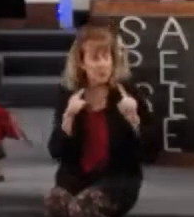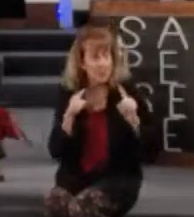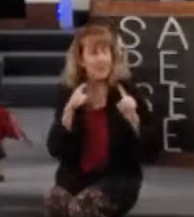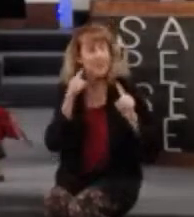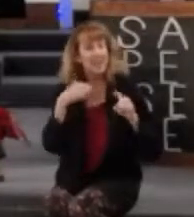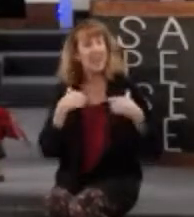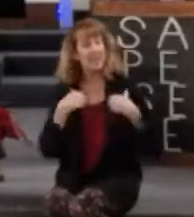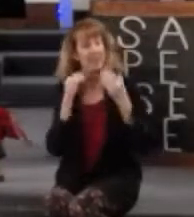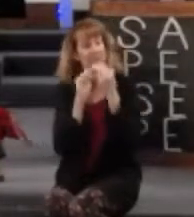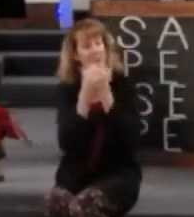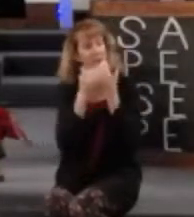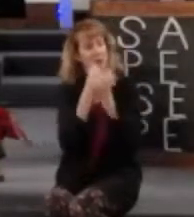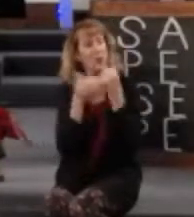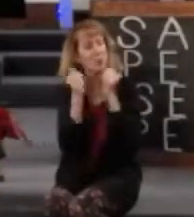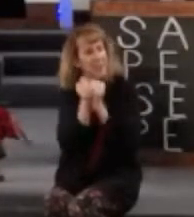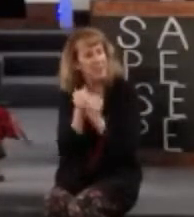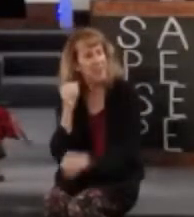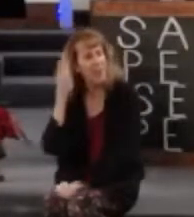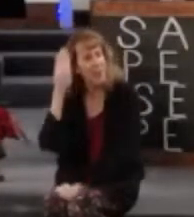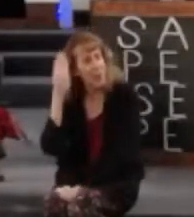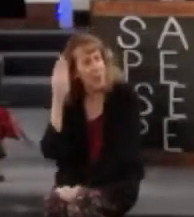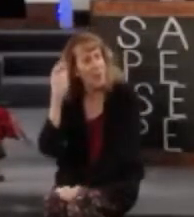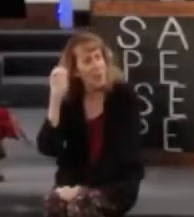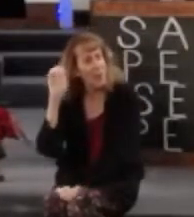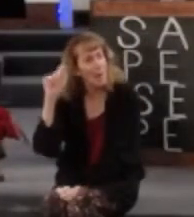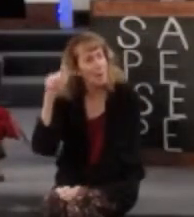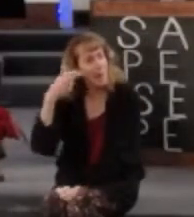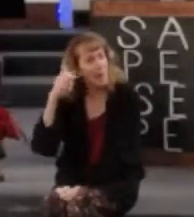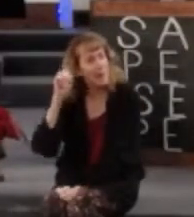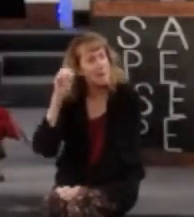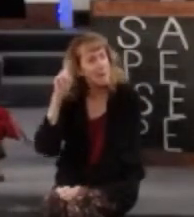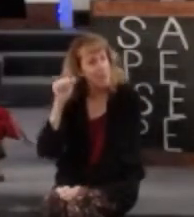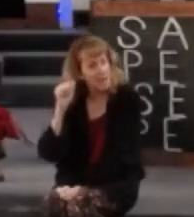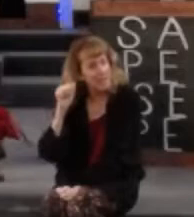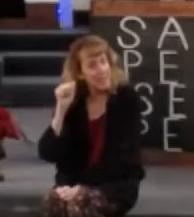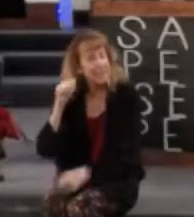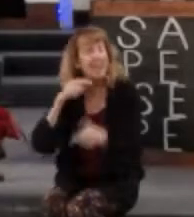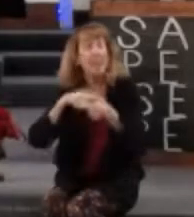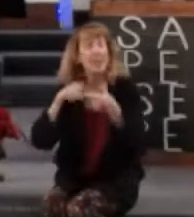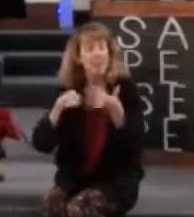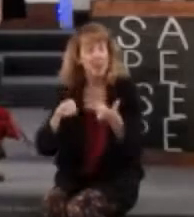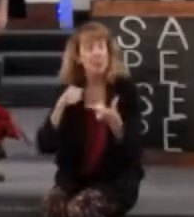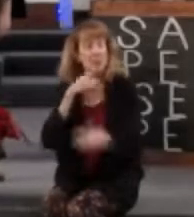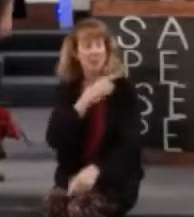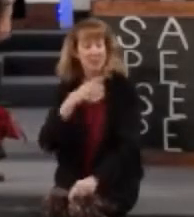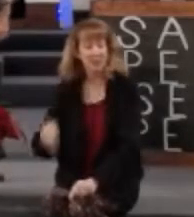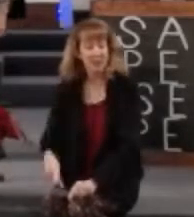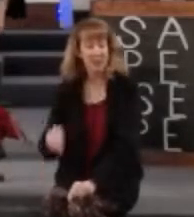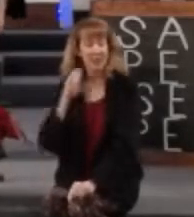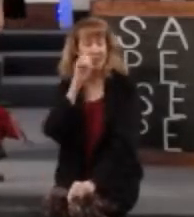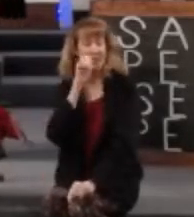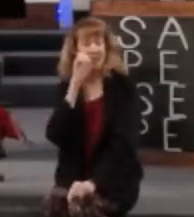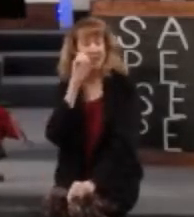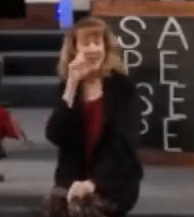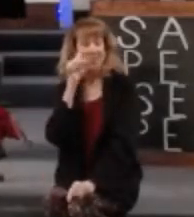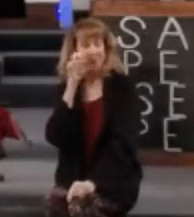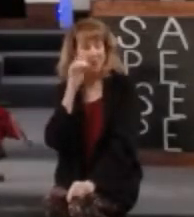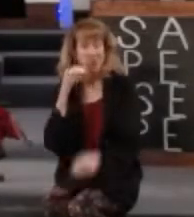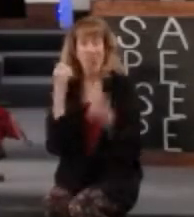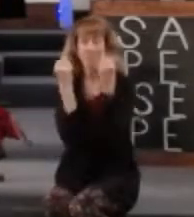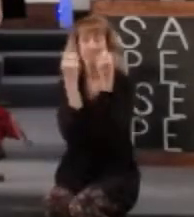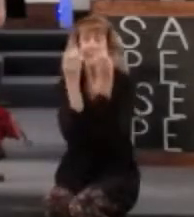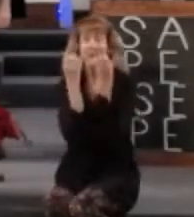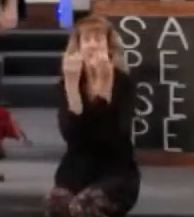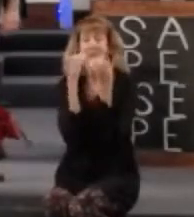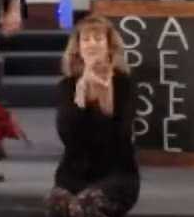Bathsheba. And then there was David's son, Solomon, who had 700 wives and 300 concubines. Now, I don't